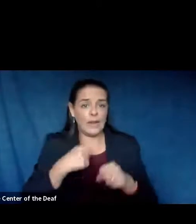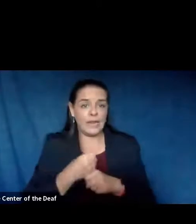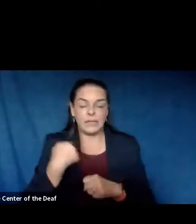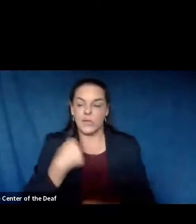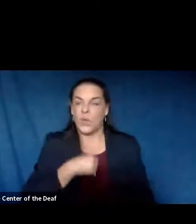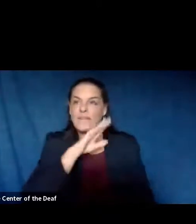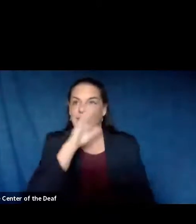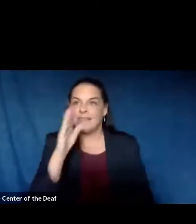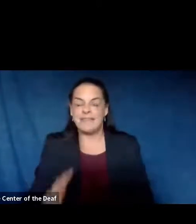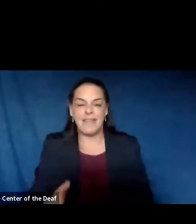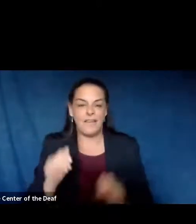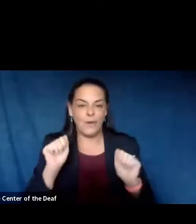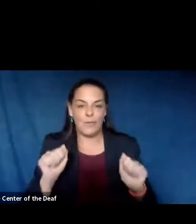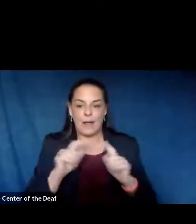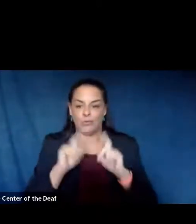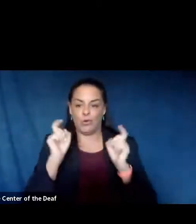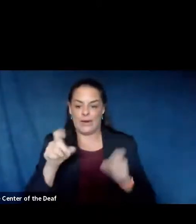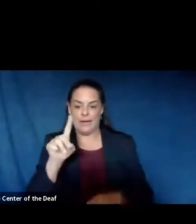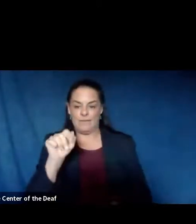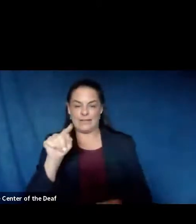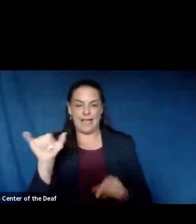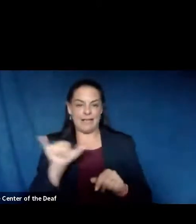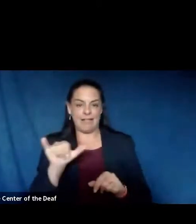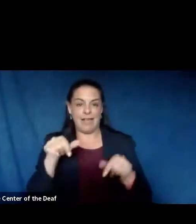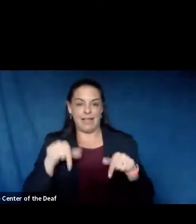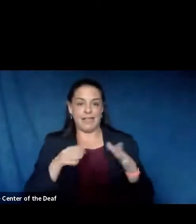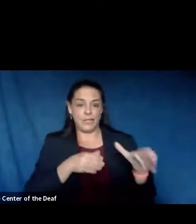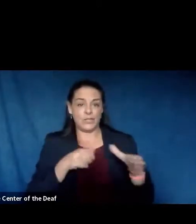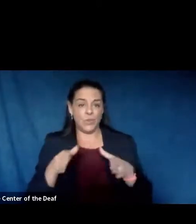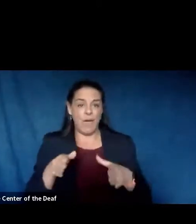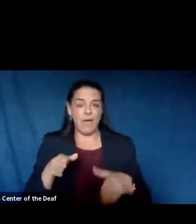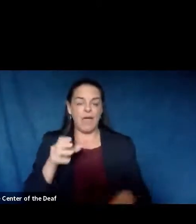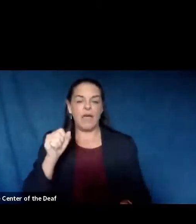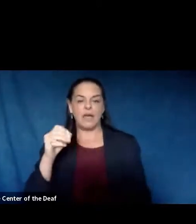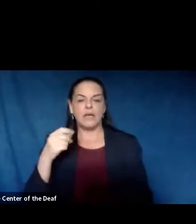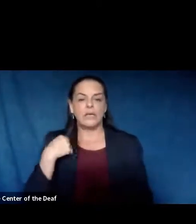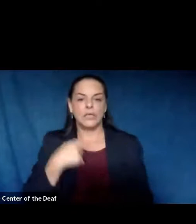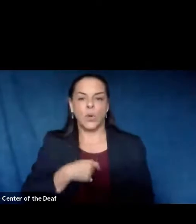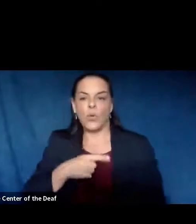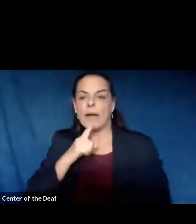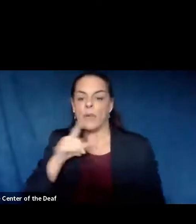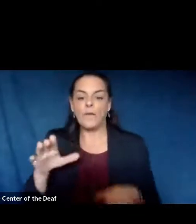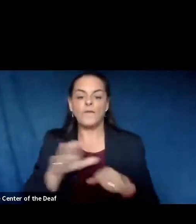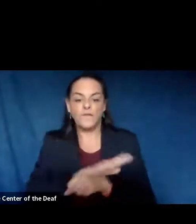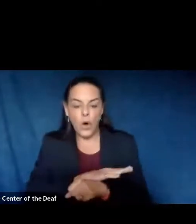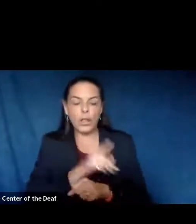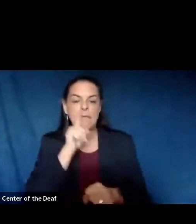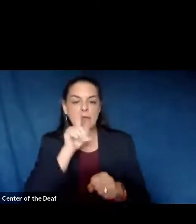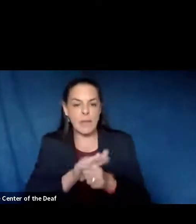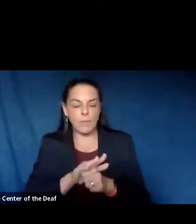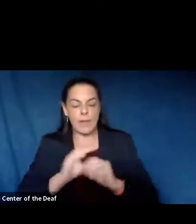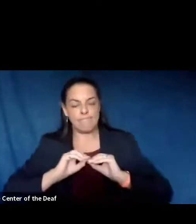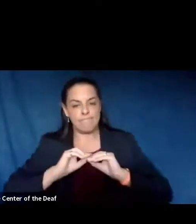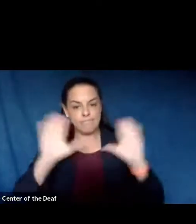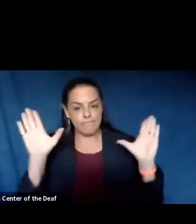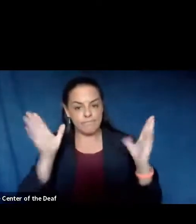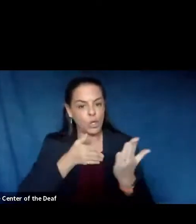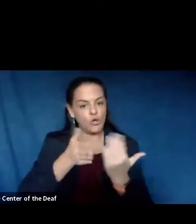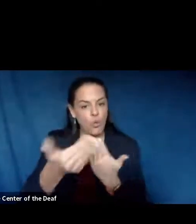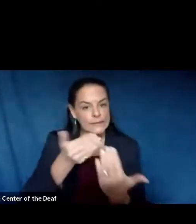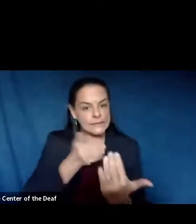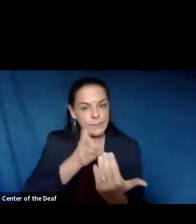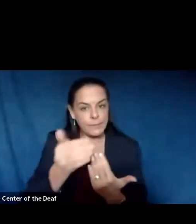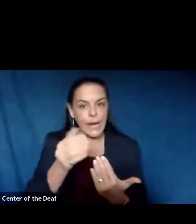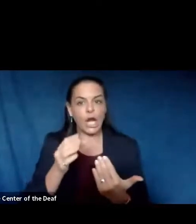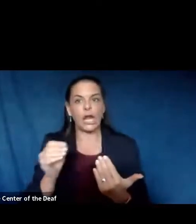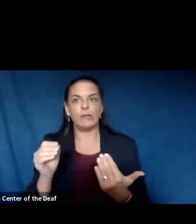never presented data in this way. And so we are committed to being transparent and being